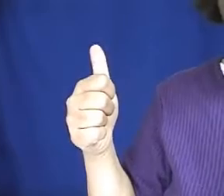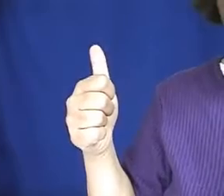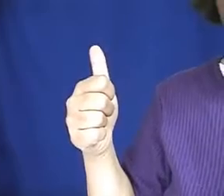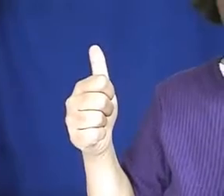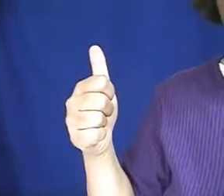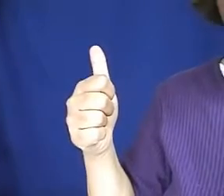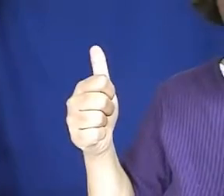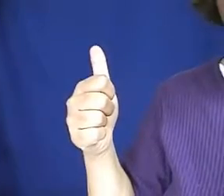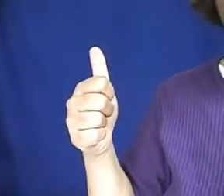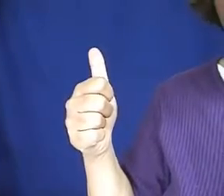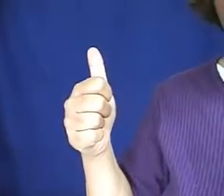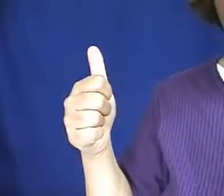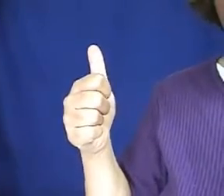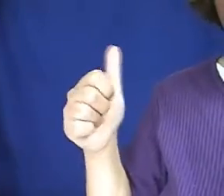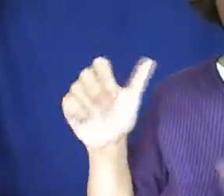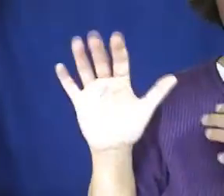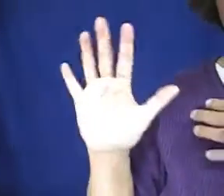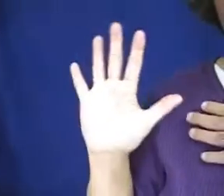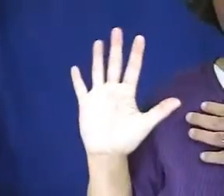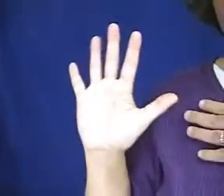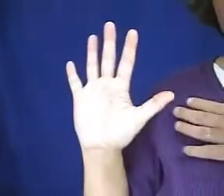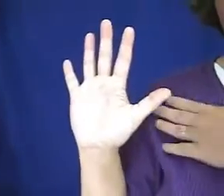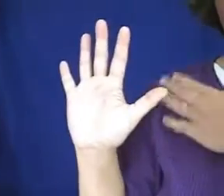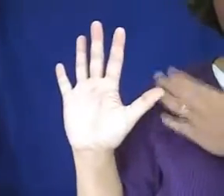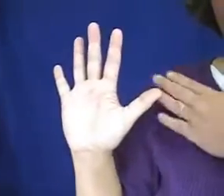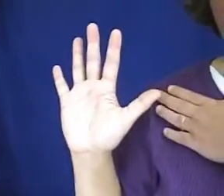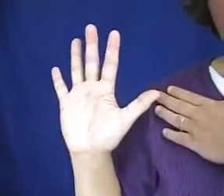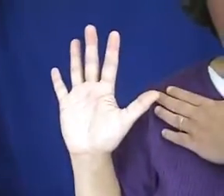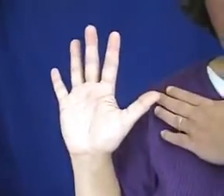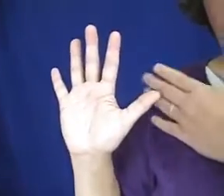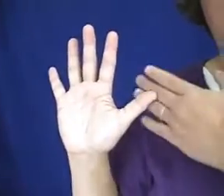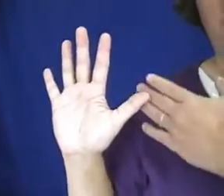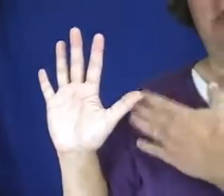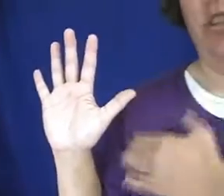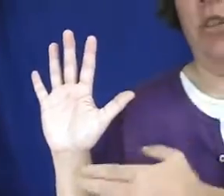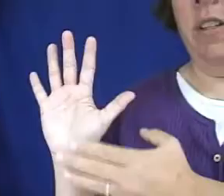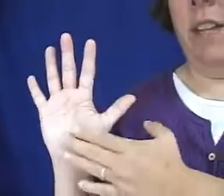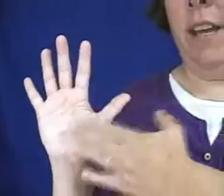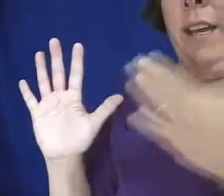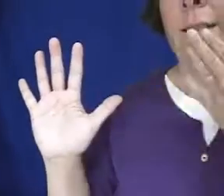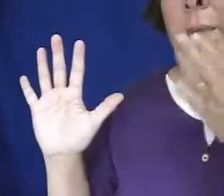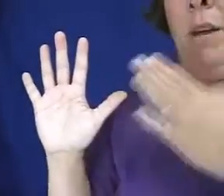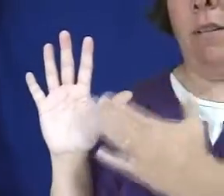is the same as the position for finger spelling, close to your shoulder so that you can see hand and mouth.